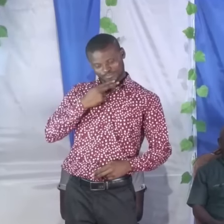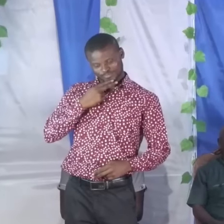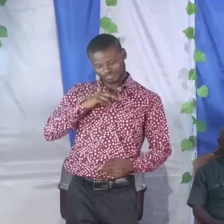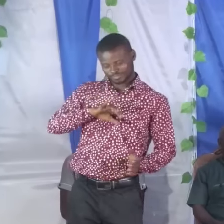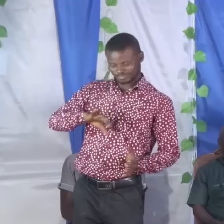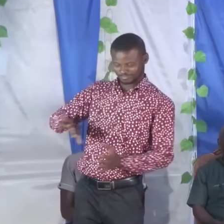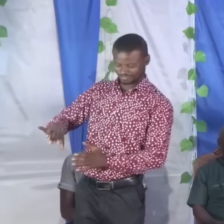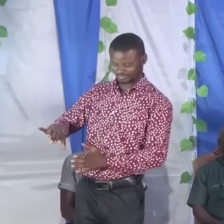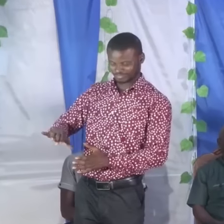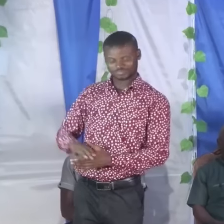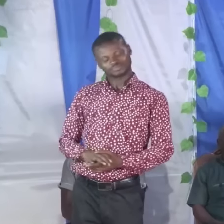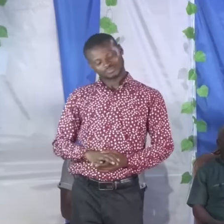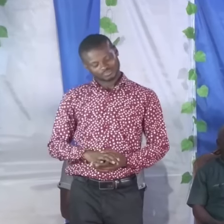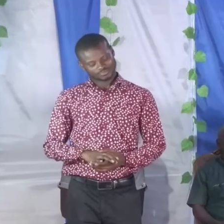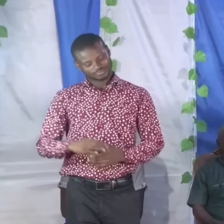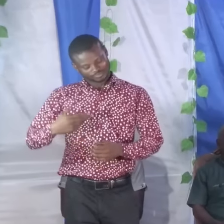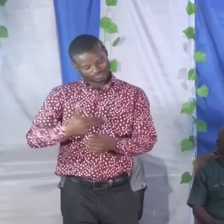ne se mo